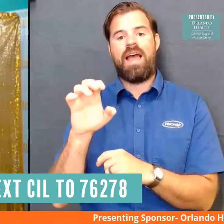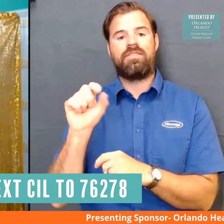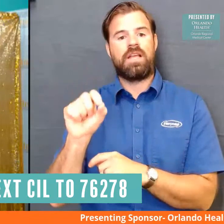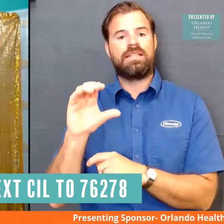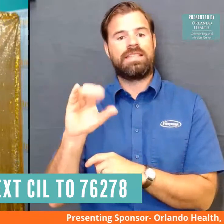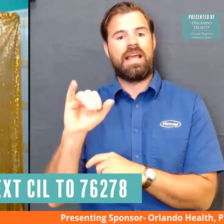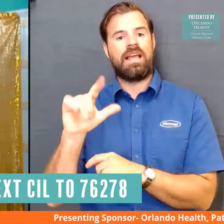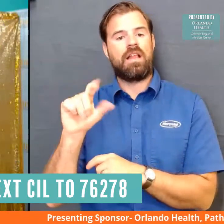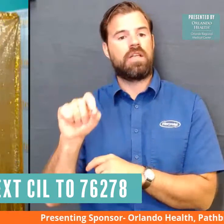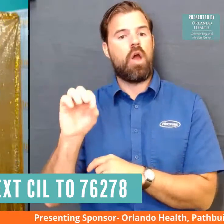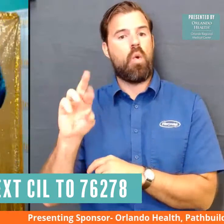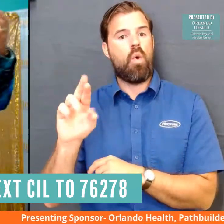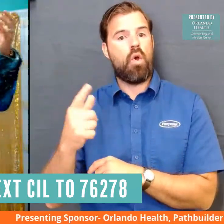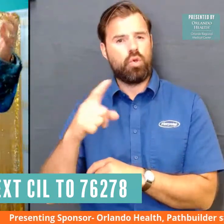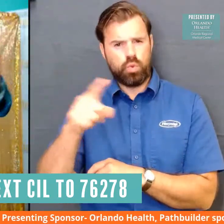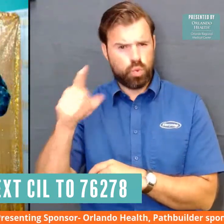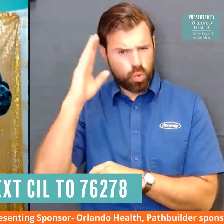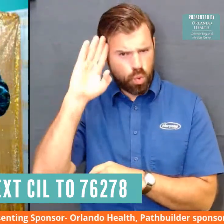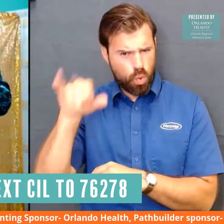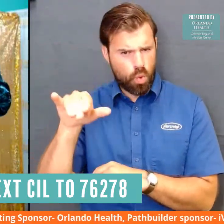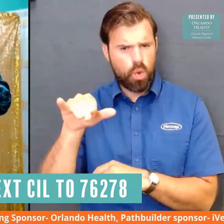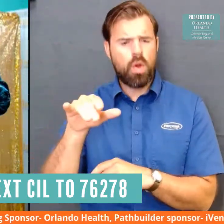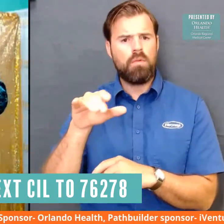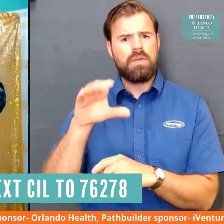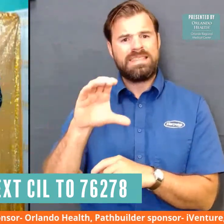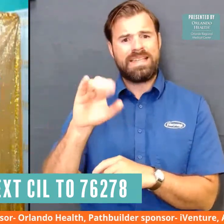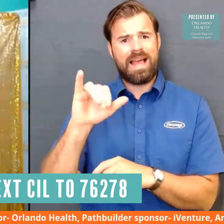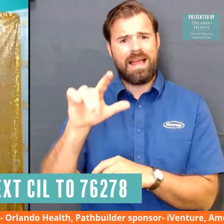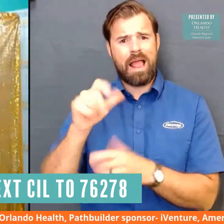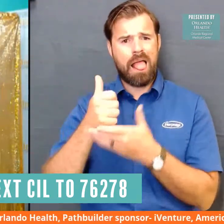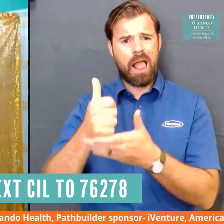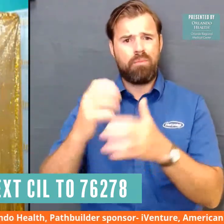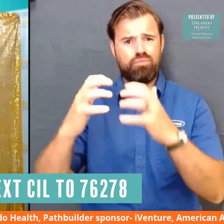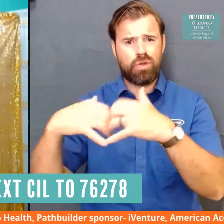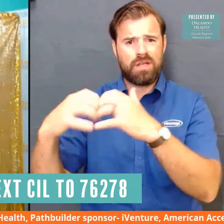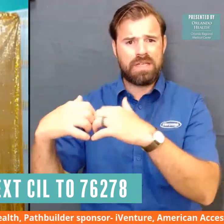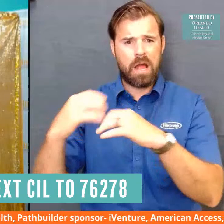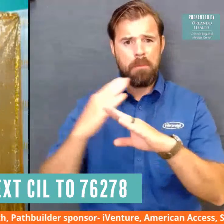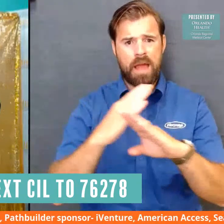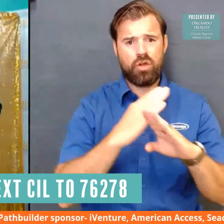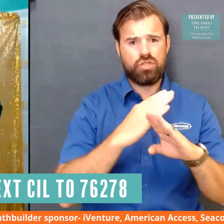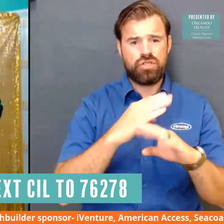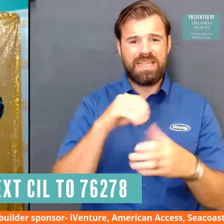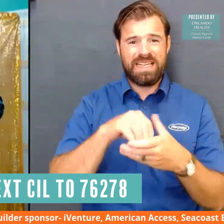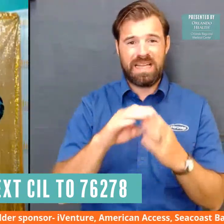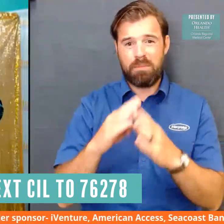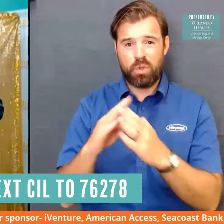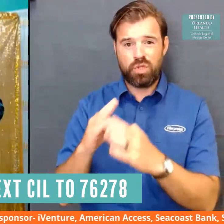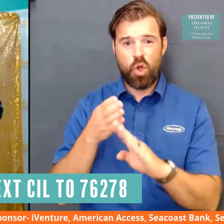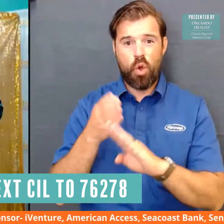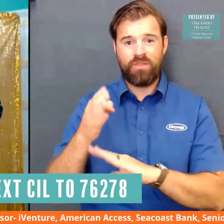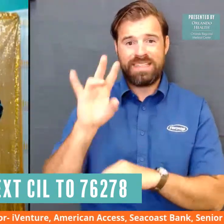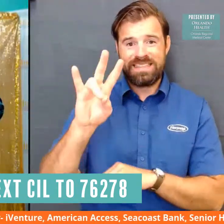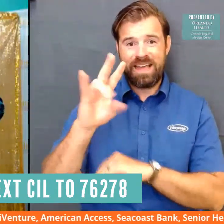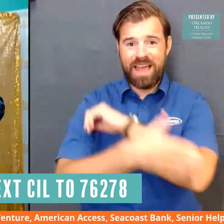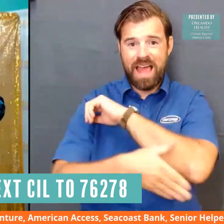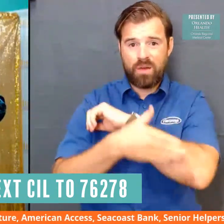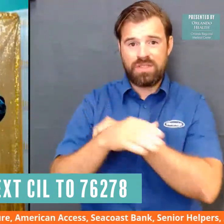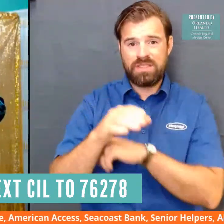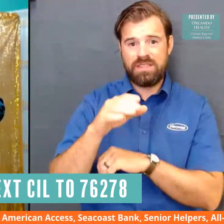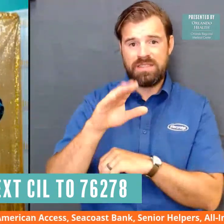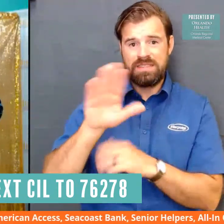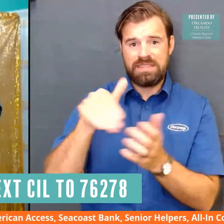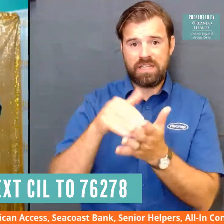celebratelive.cil.org. For those of you who don't know, CIL has been helping break down barriers and helping community members in over 7 counties throughout Central